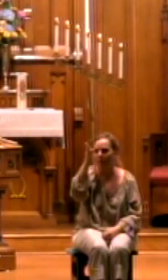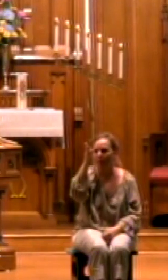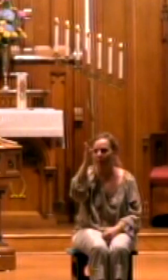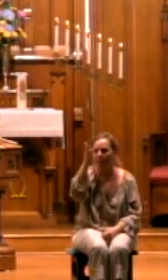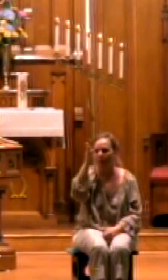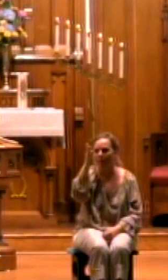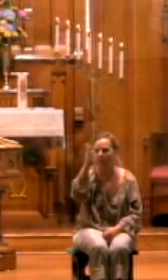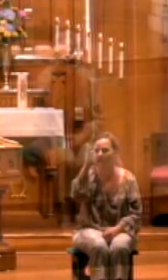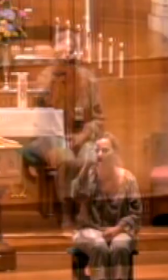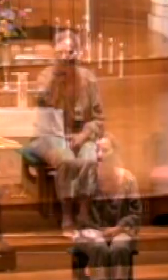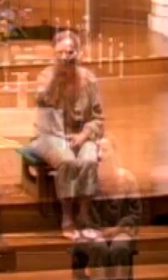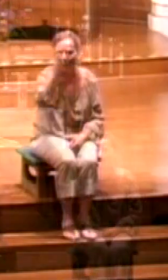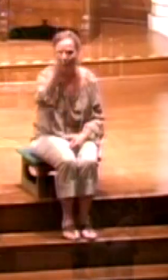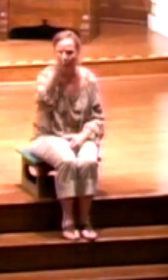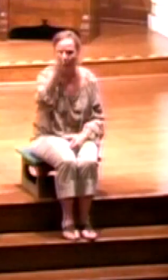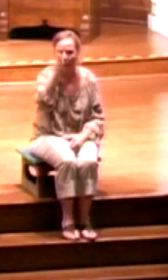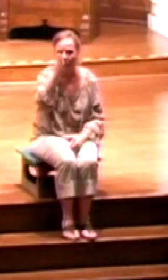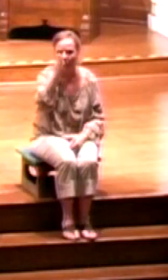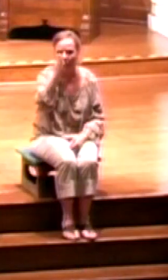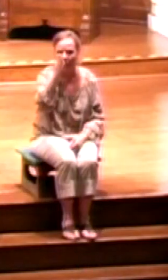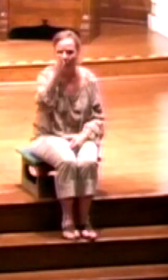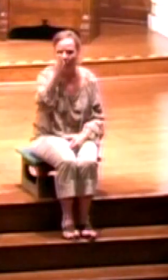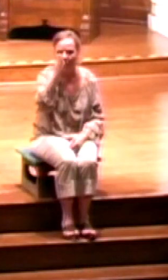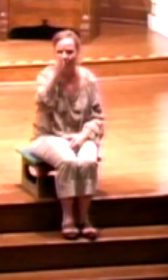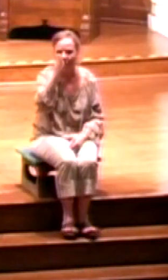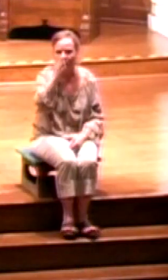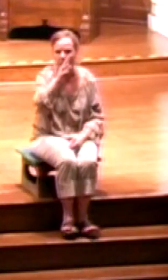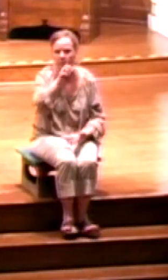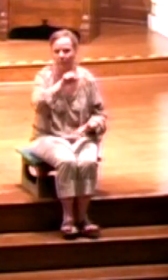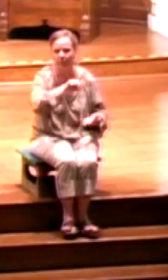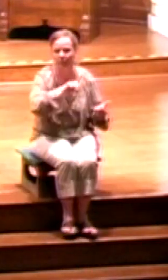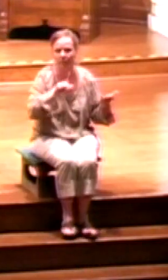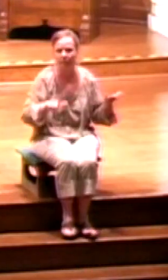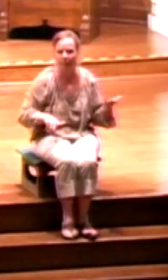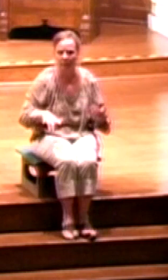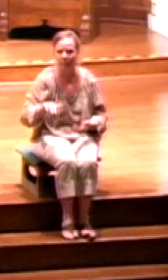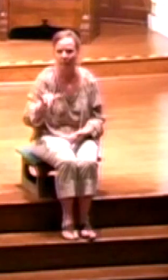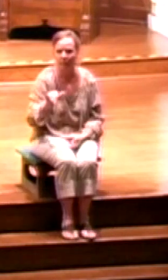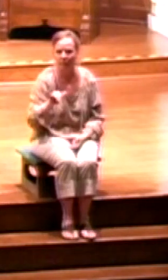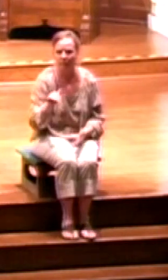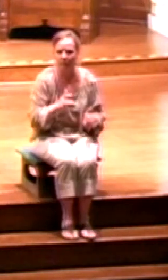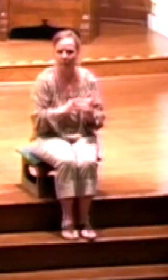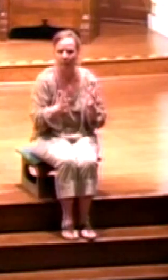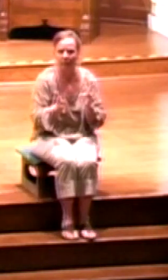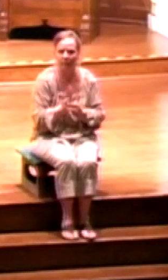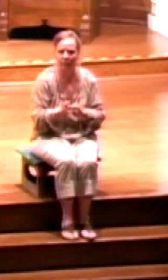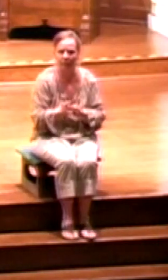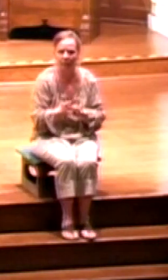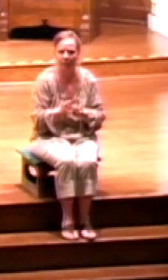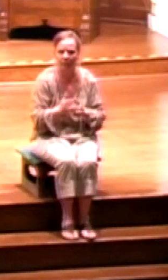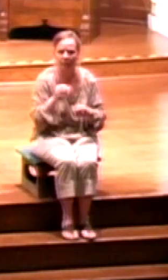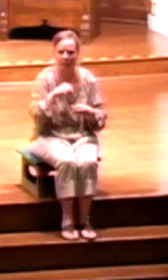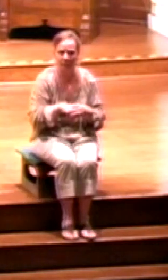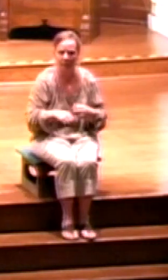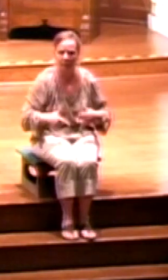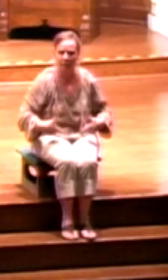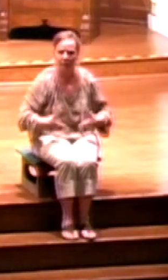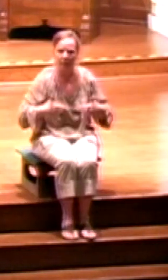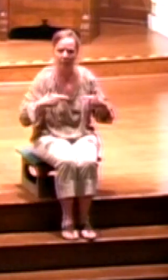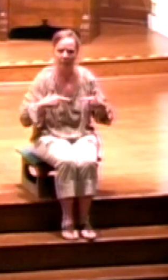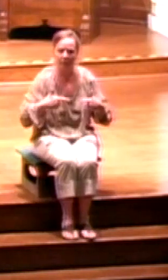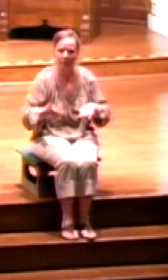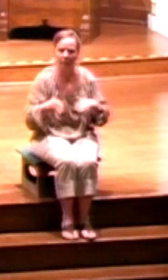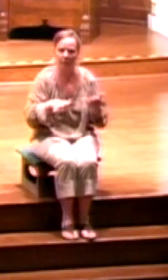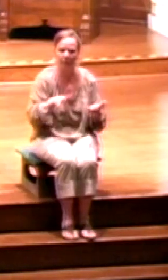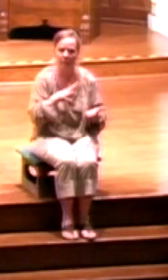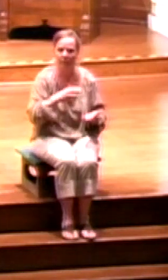gave himself, so too, loving as directed as Jesus loved in his life, death, and resurrection is the way